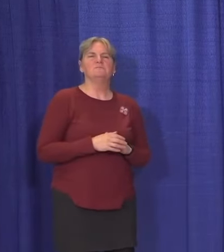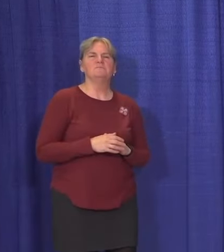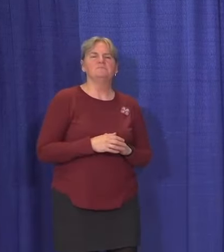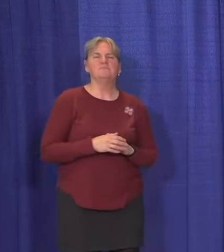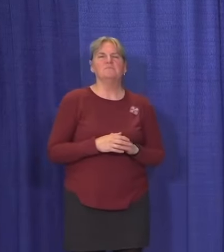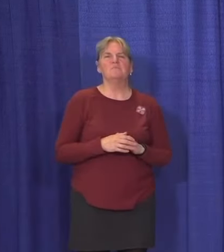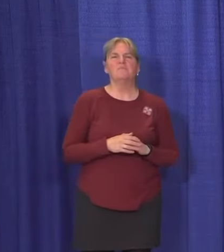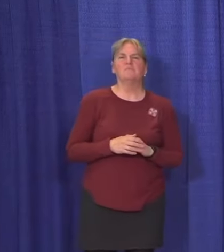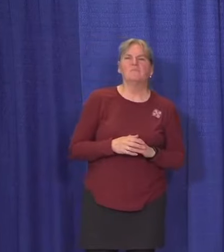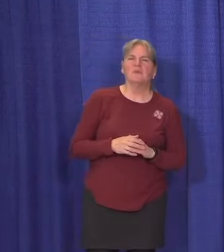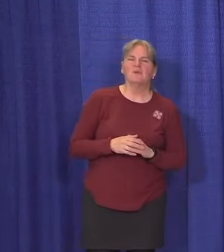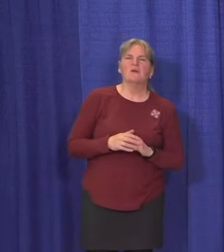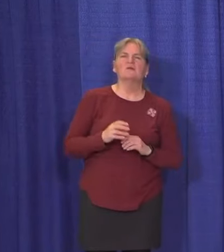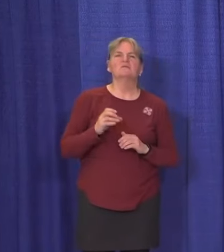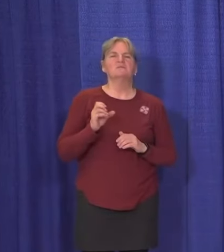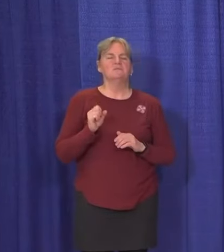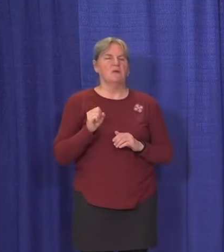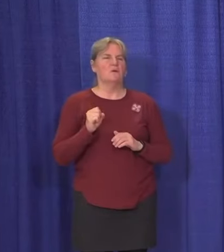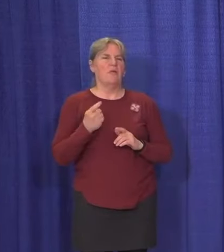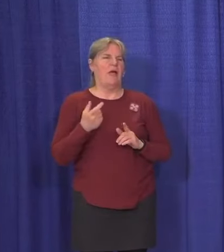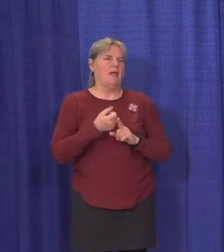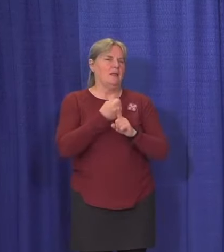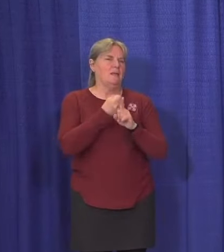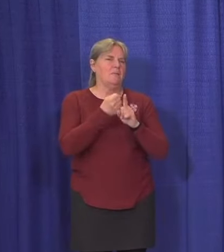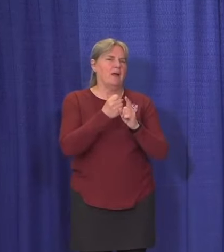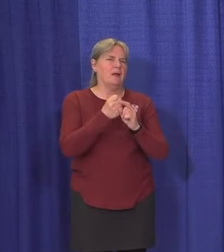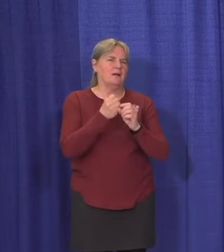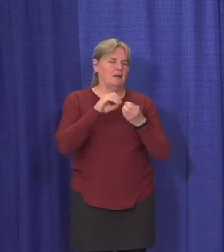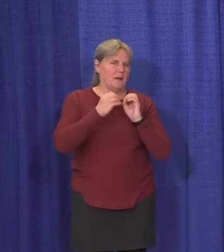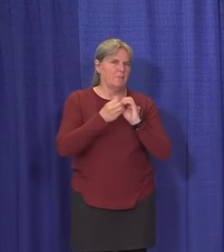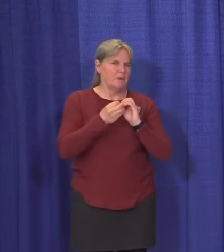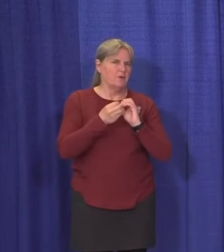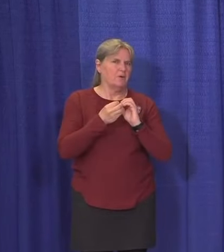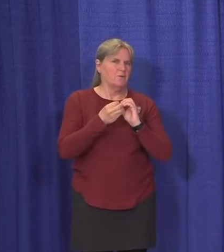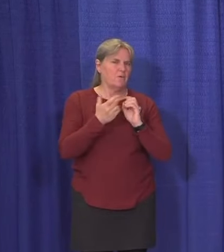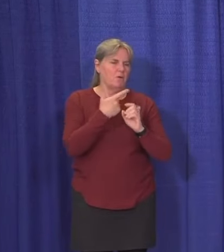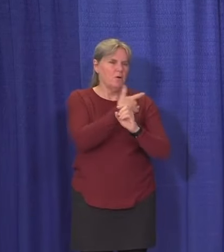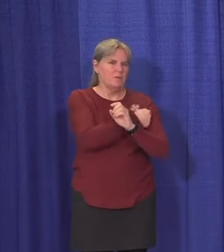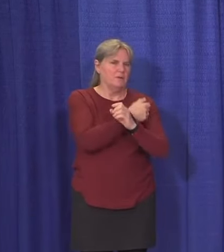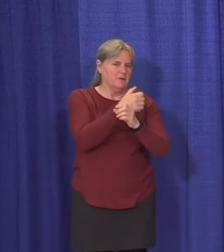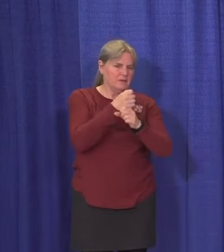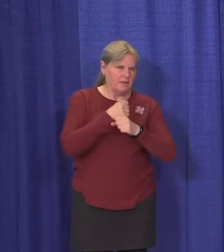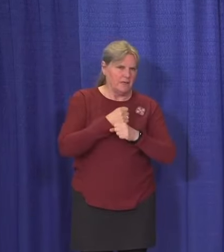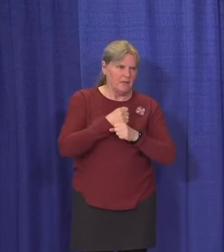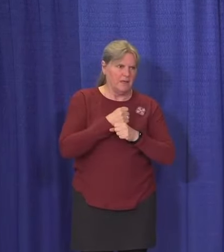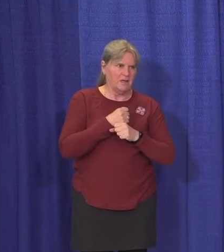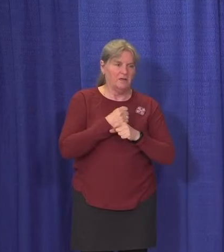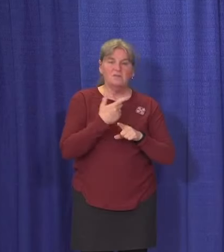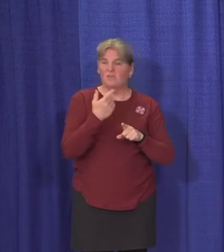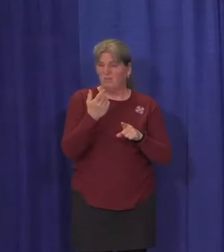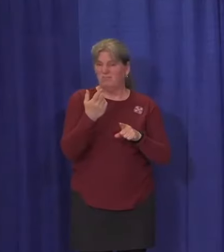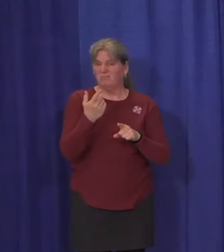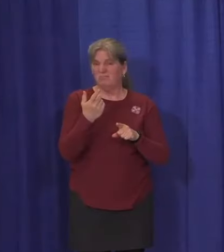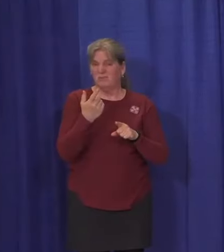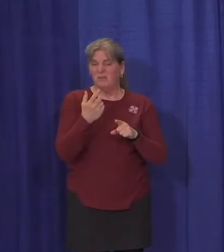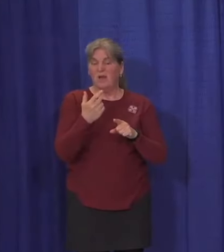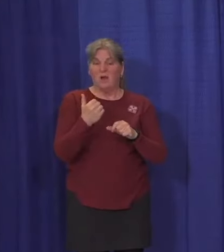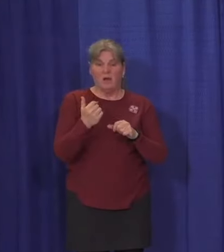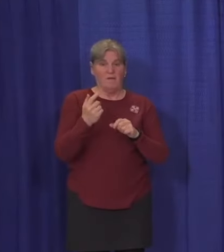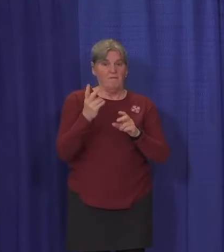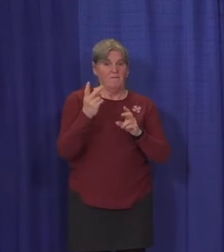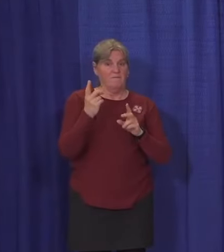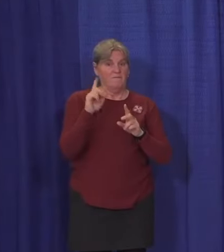dictates that kind of slower curve. So you have that kind of rush of enthusiasm, which we all love, but we know that there's